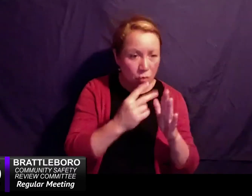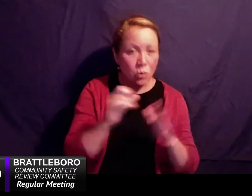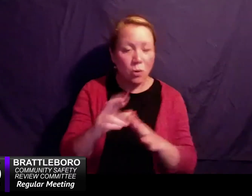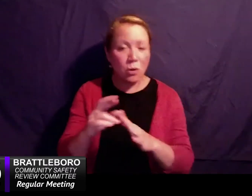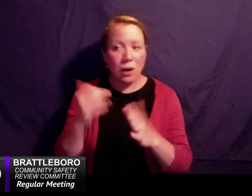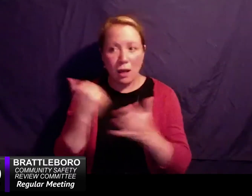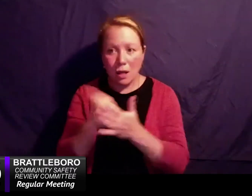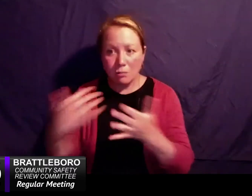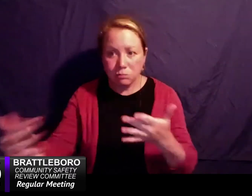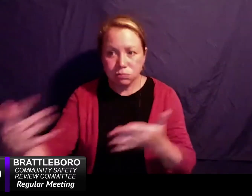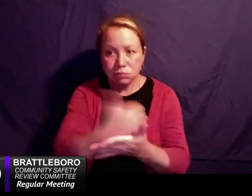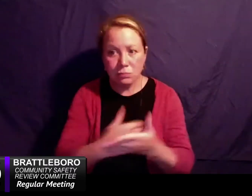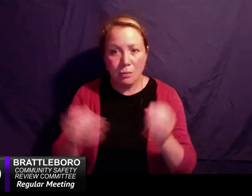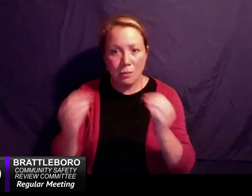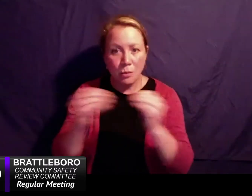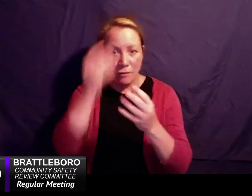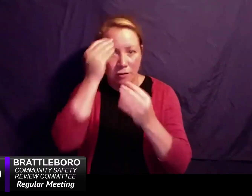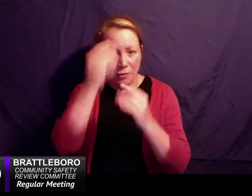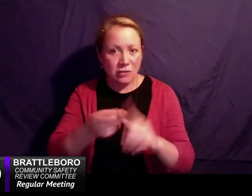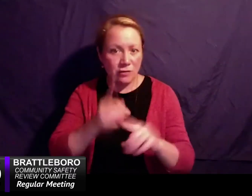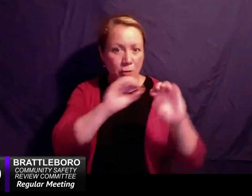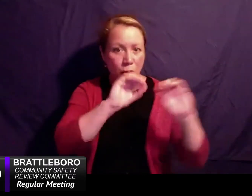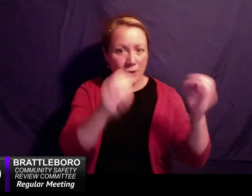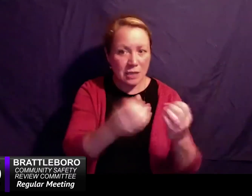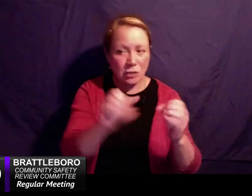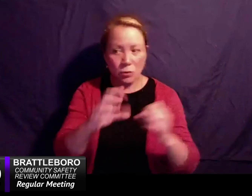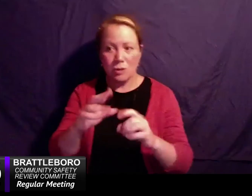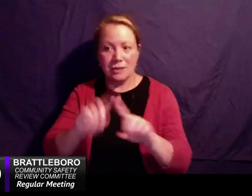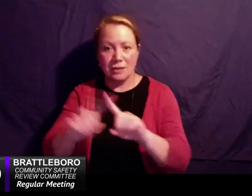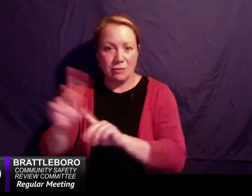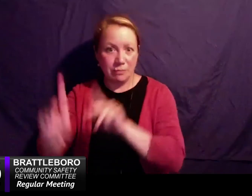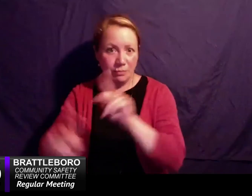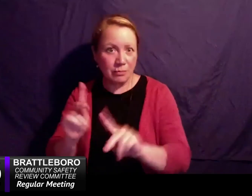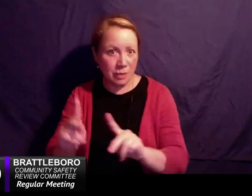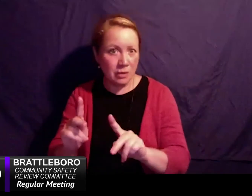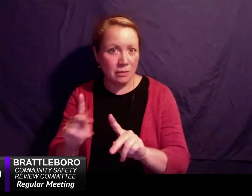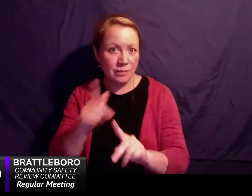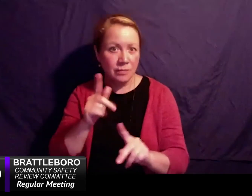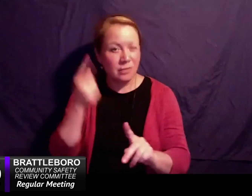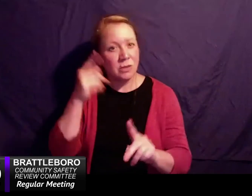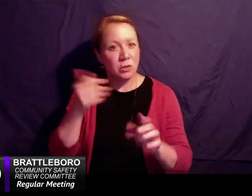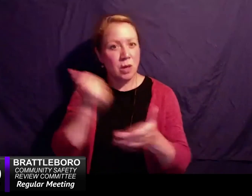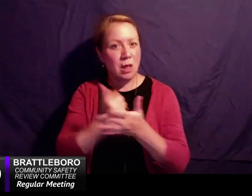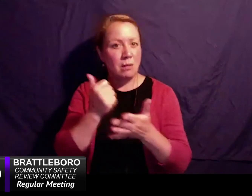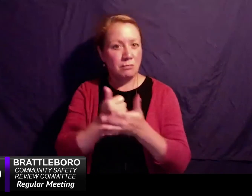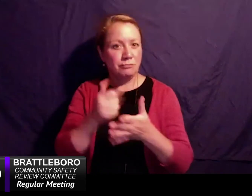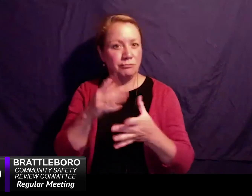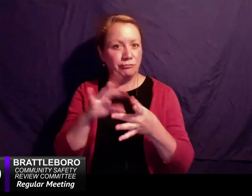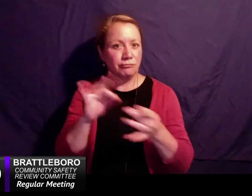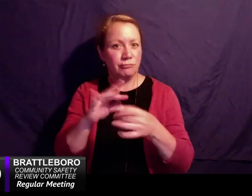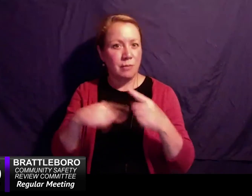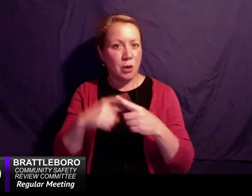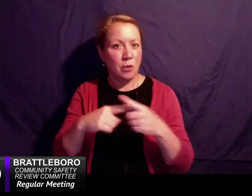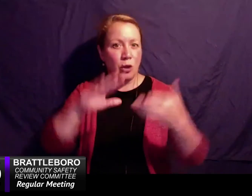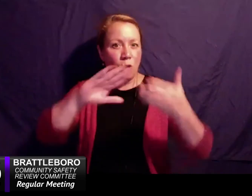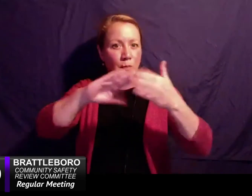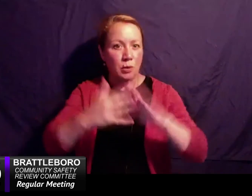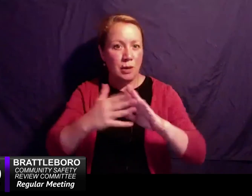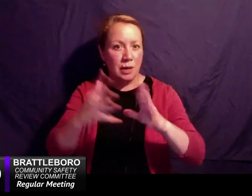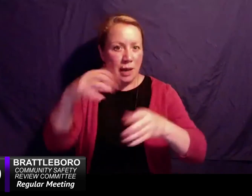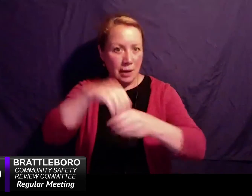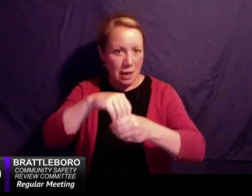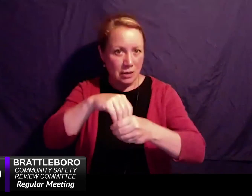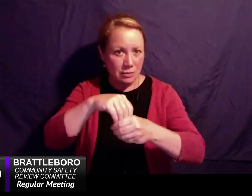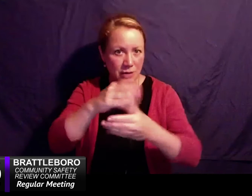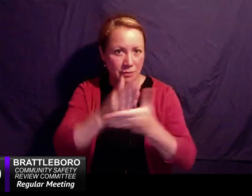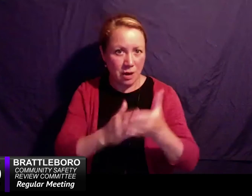information from organizations or individuals for the sort of community engagement piece. And we